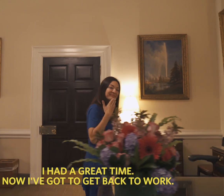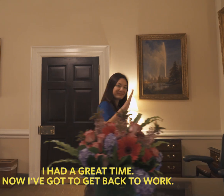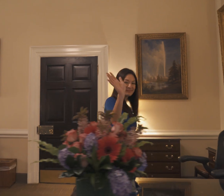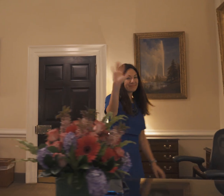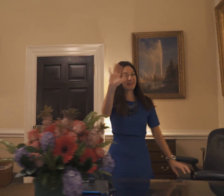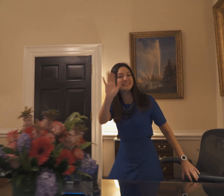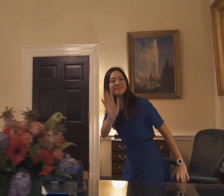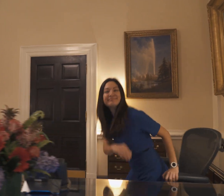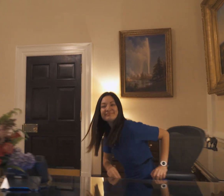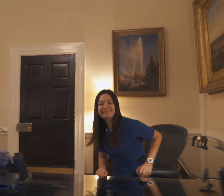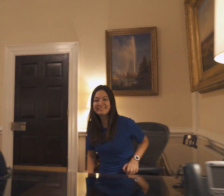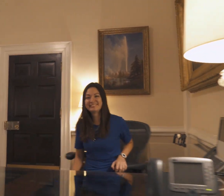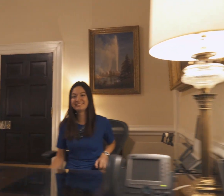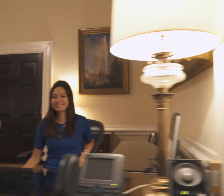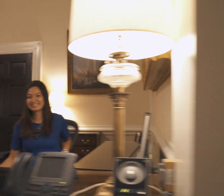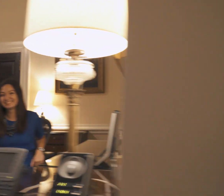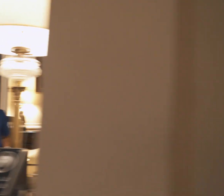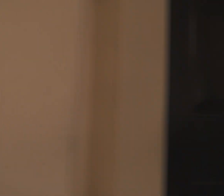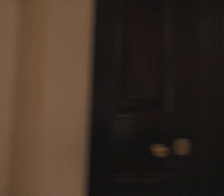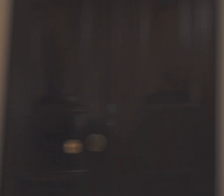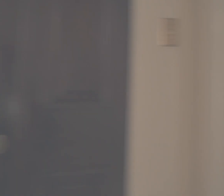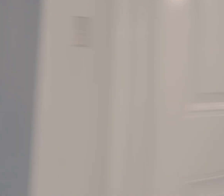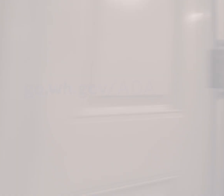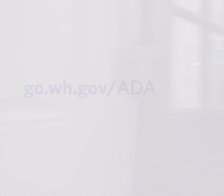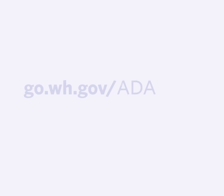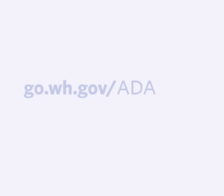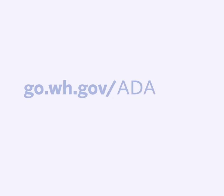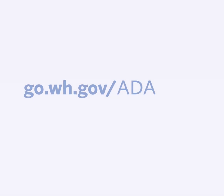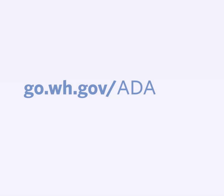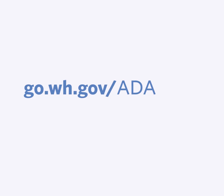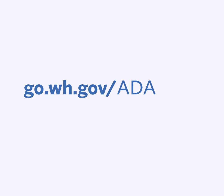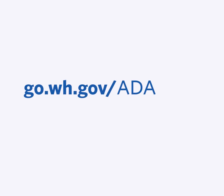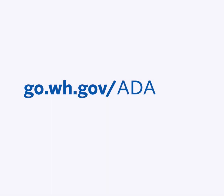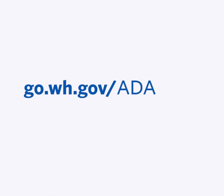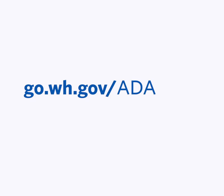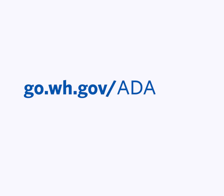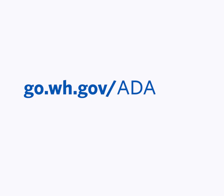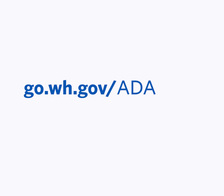work. She waves. A website address go.wh.gov/ada.